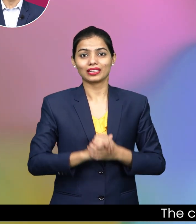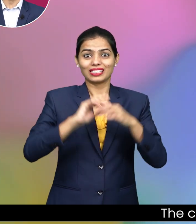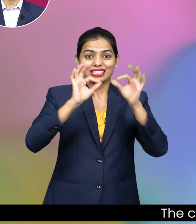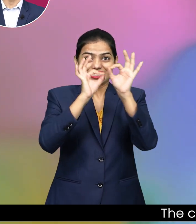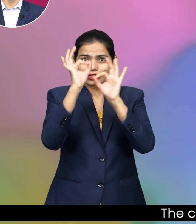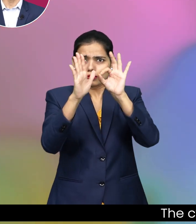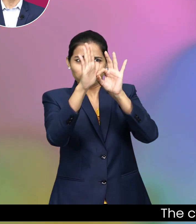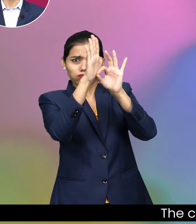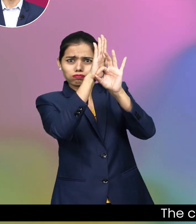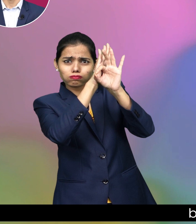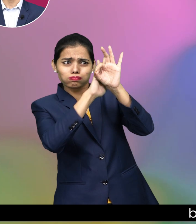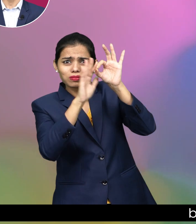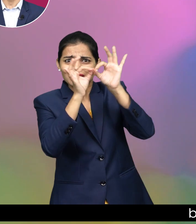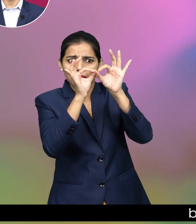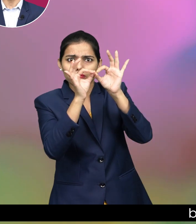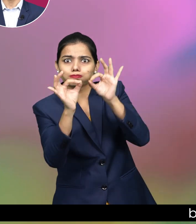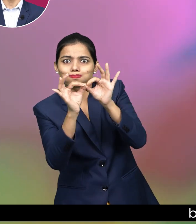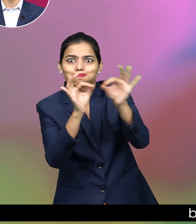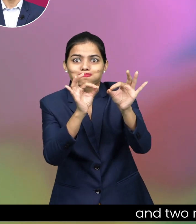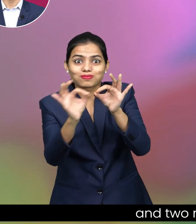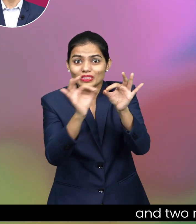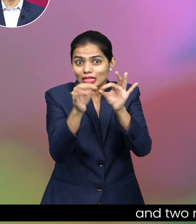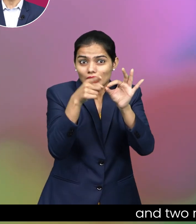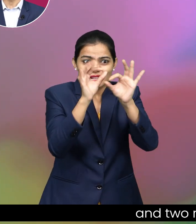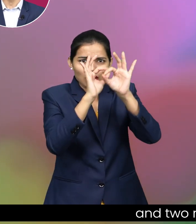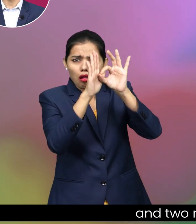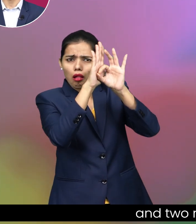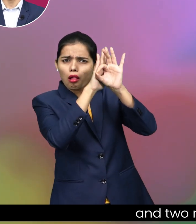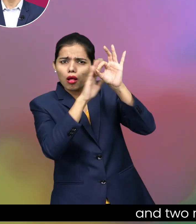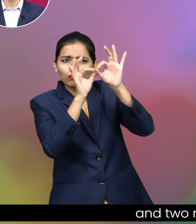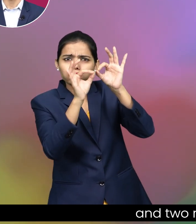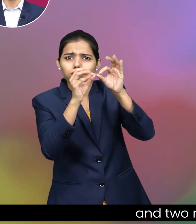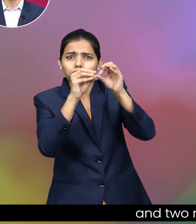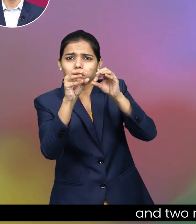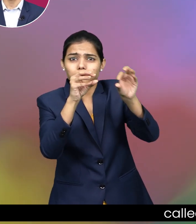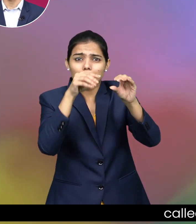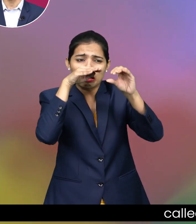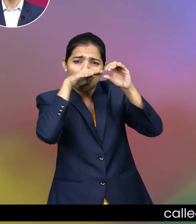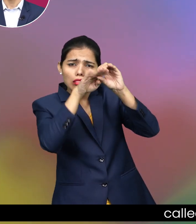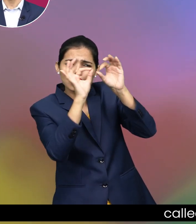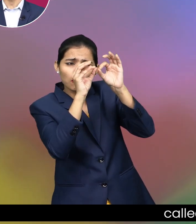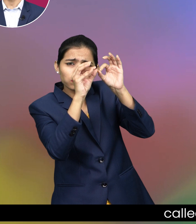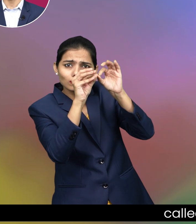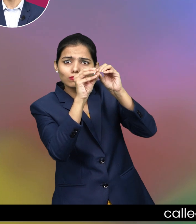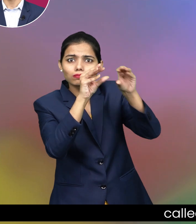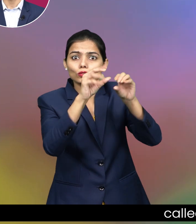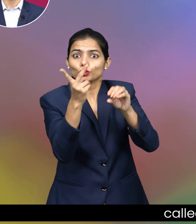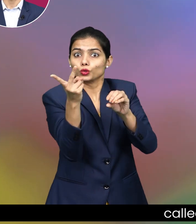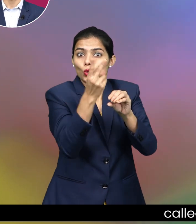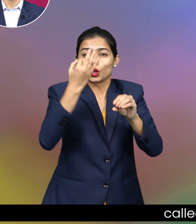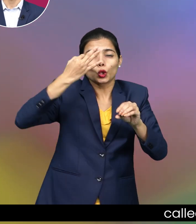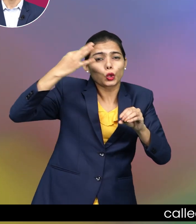The cytoplasm divides by cytokinesis and two new cells are formed, called daughter